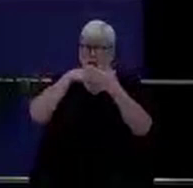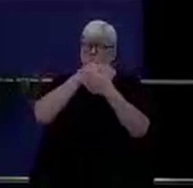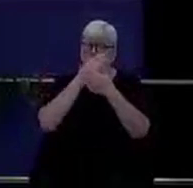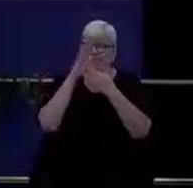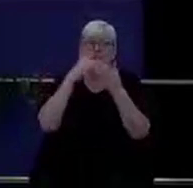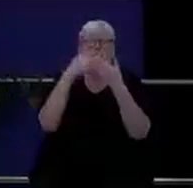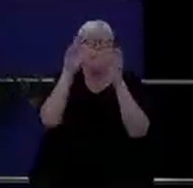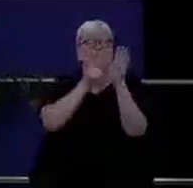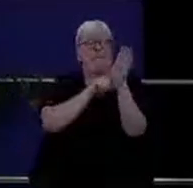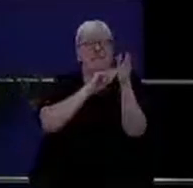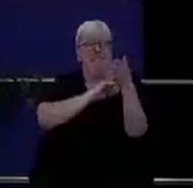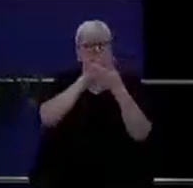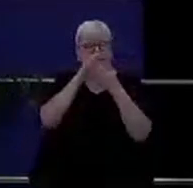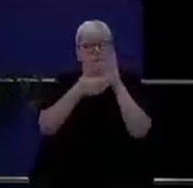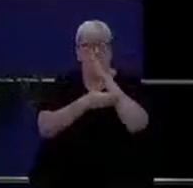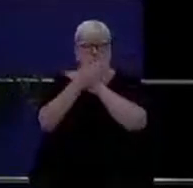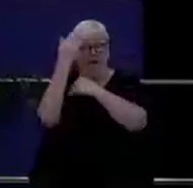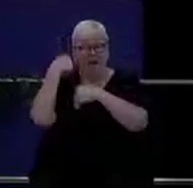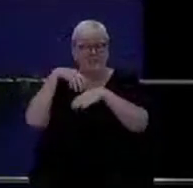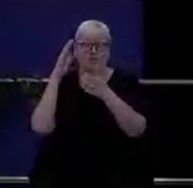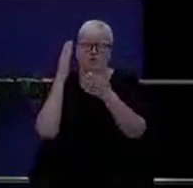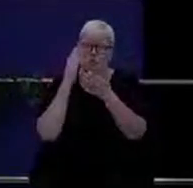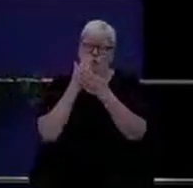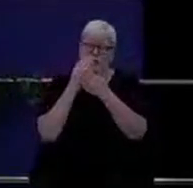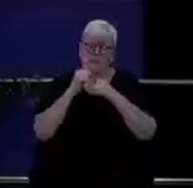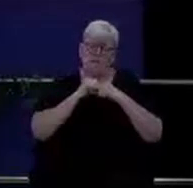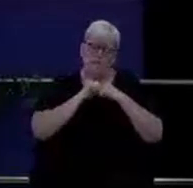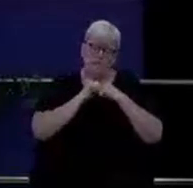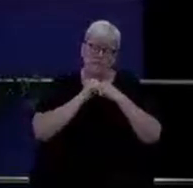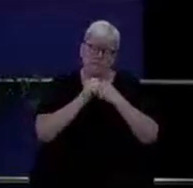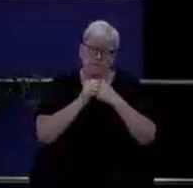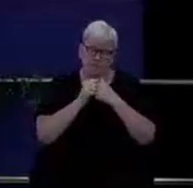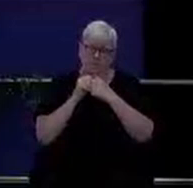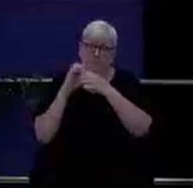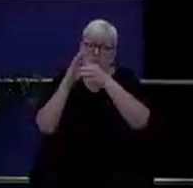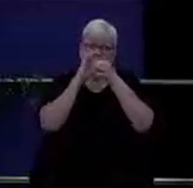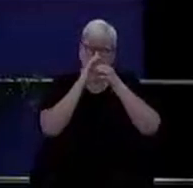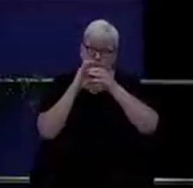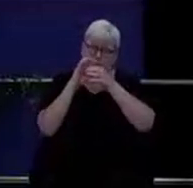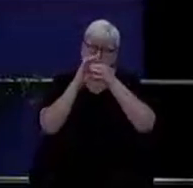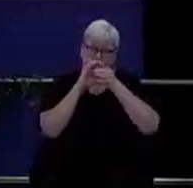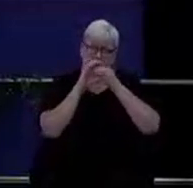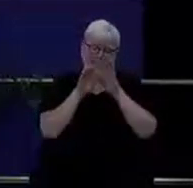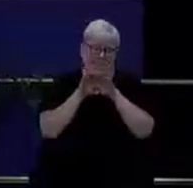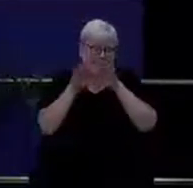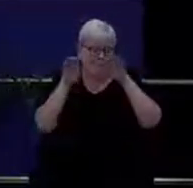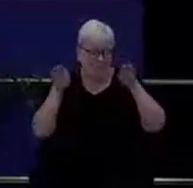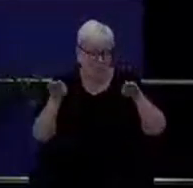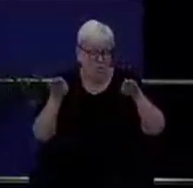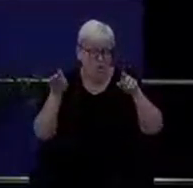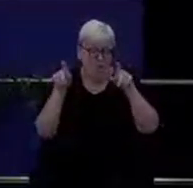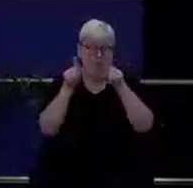past, and also a very sort of fond relationship with ravens, but equally a kind